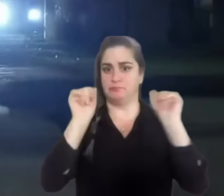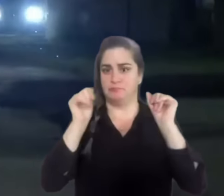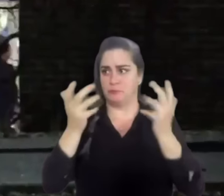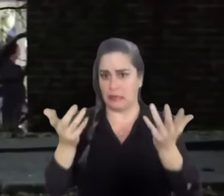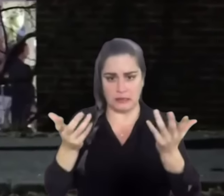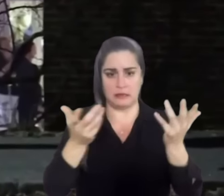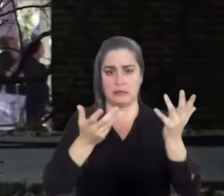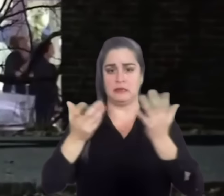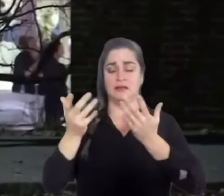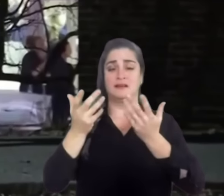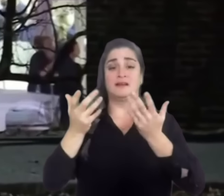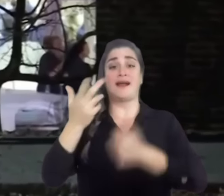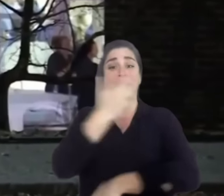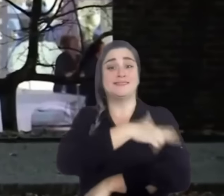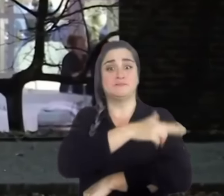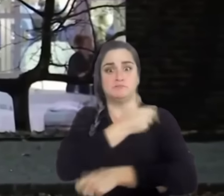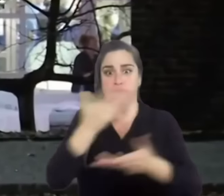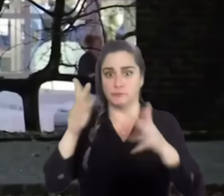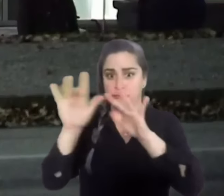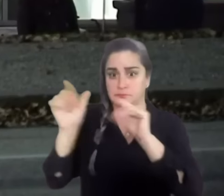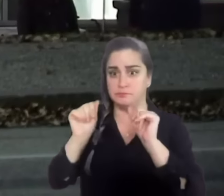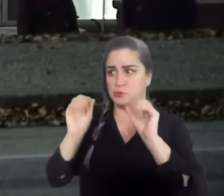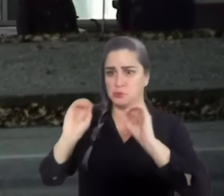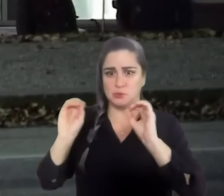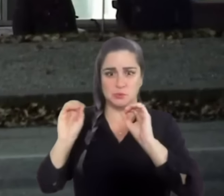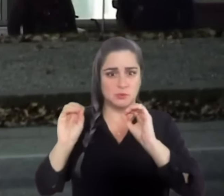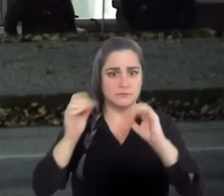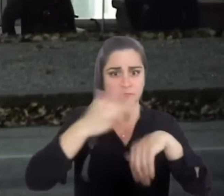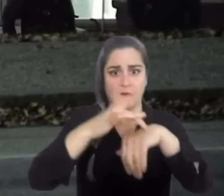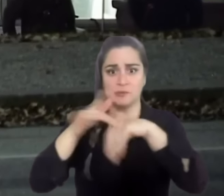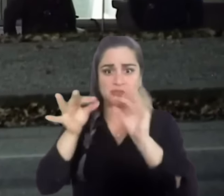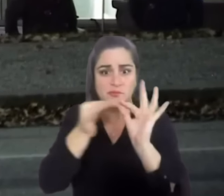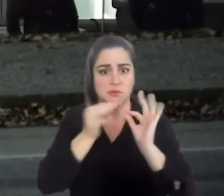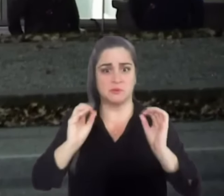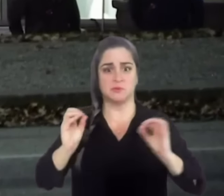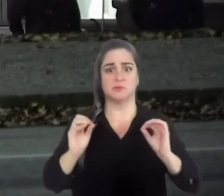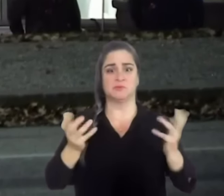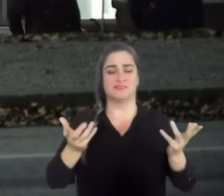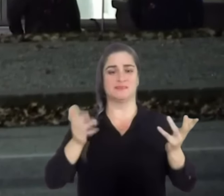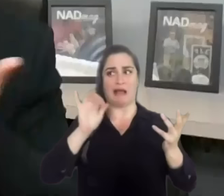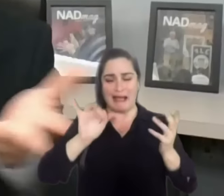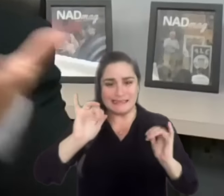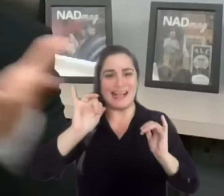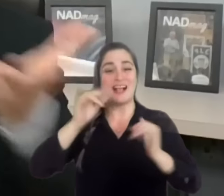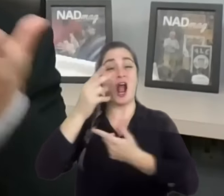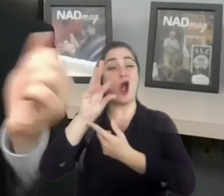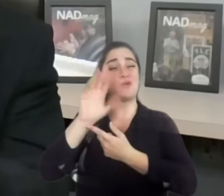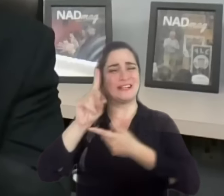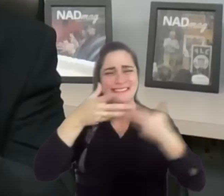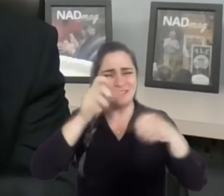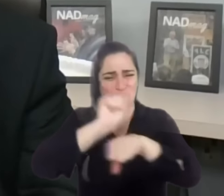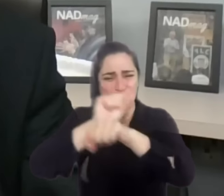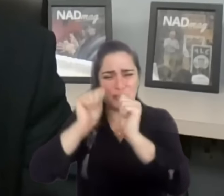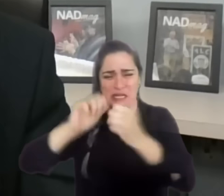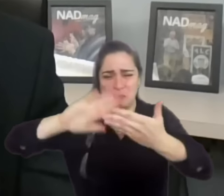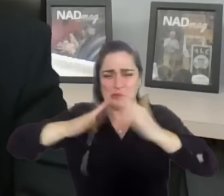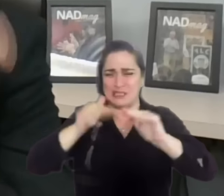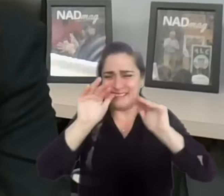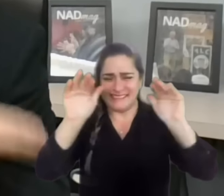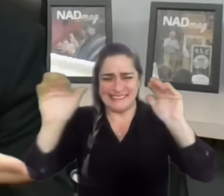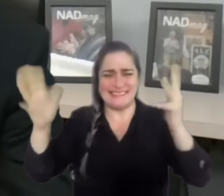interpreters were left out of the initial press briefings and kept out of hospitals in the hours after the shooting. MEGAN community has